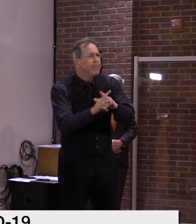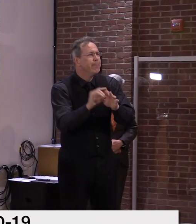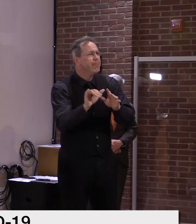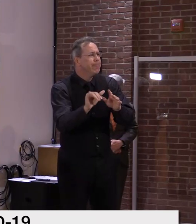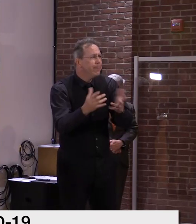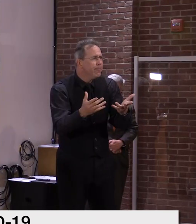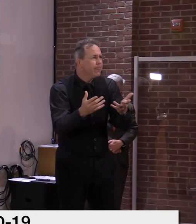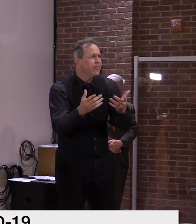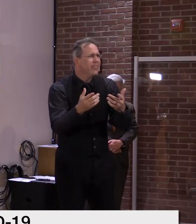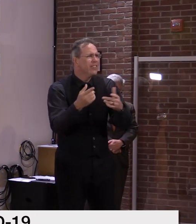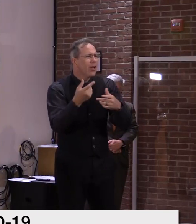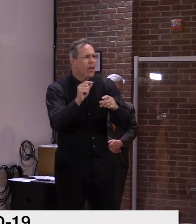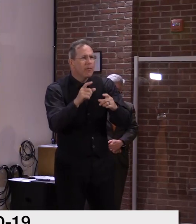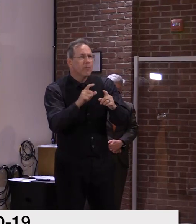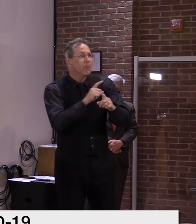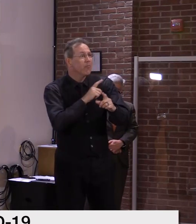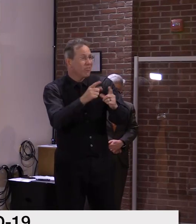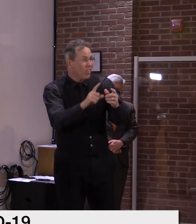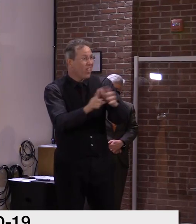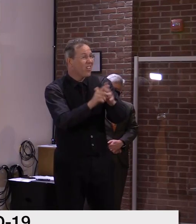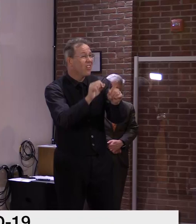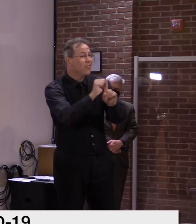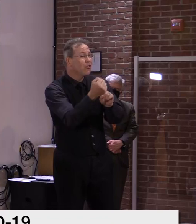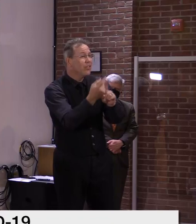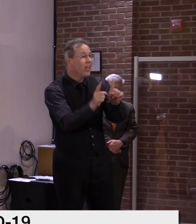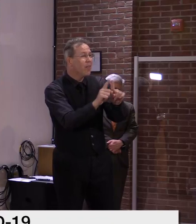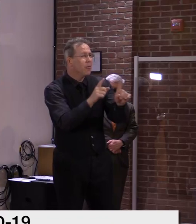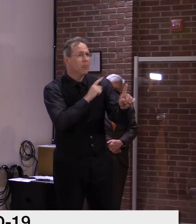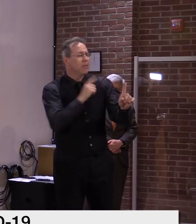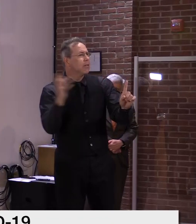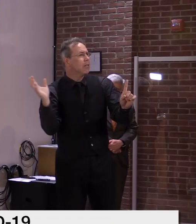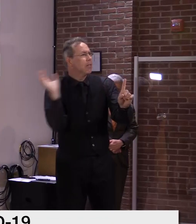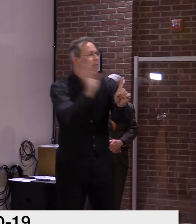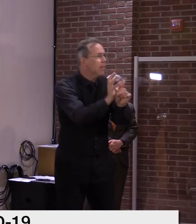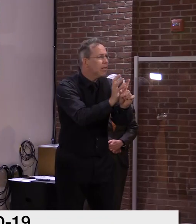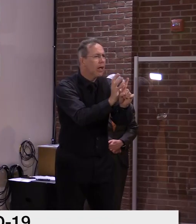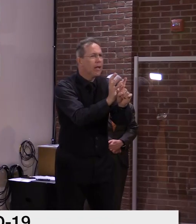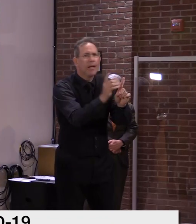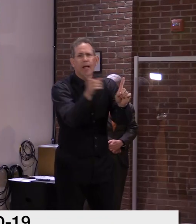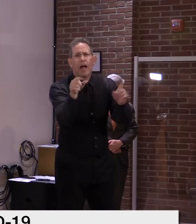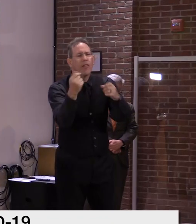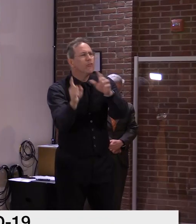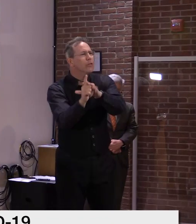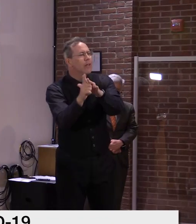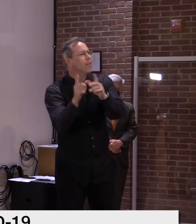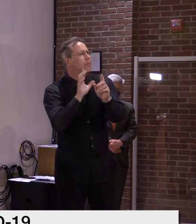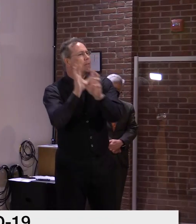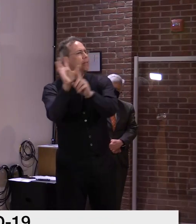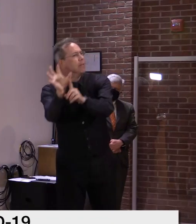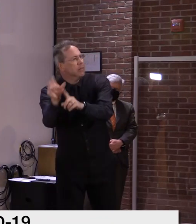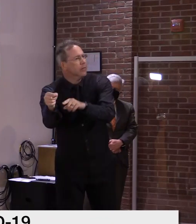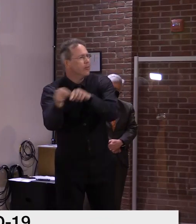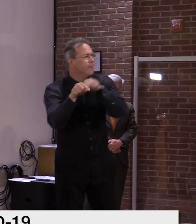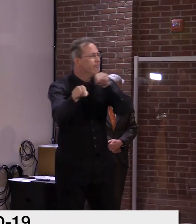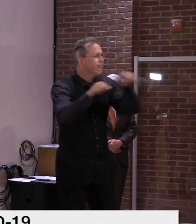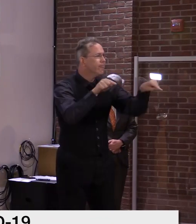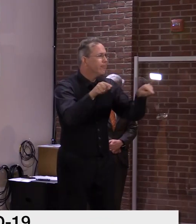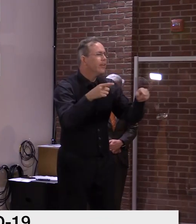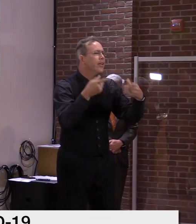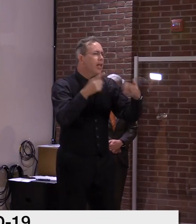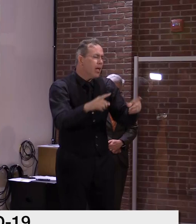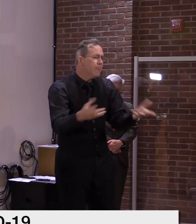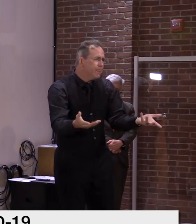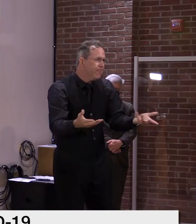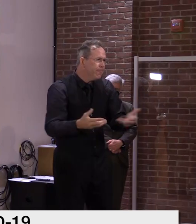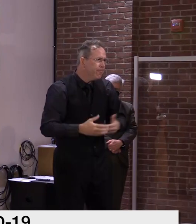one time, something's got to give. Now, I will also say that throughout I've been saying, whether